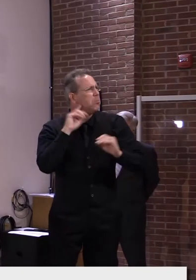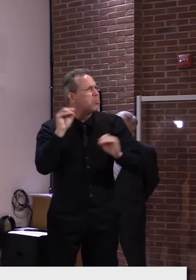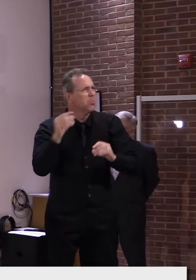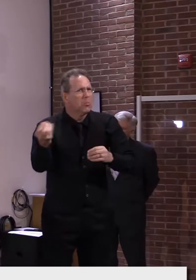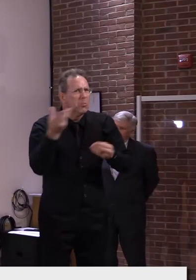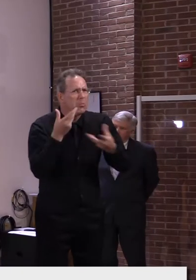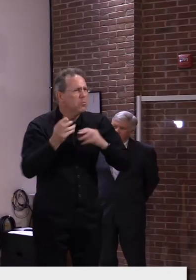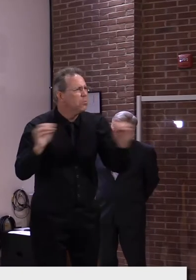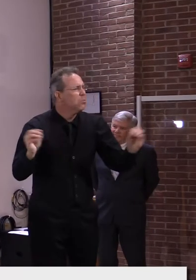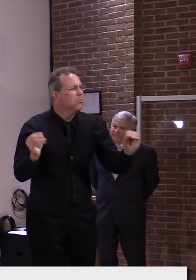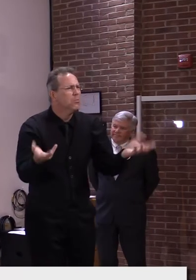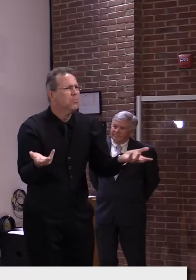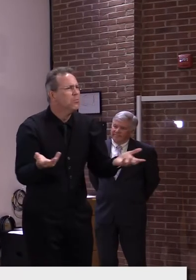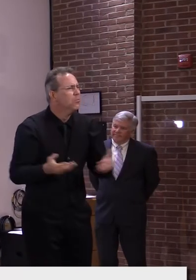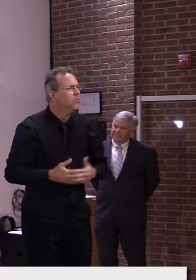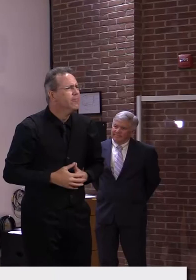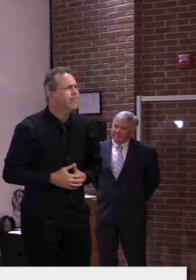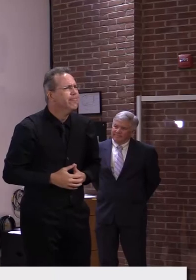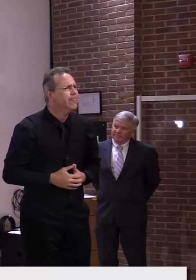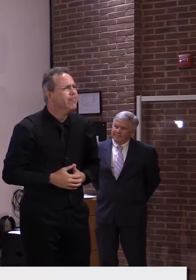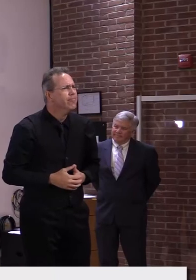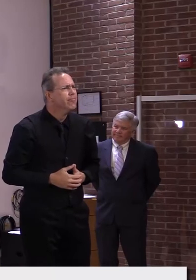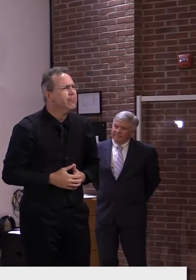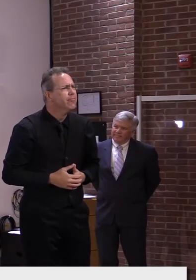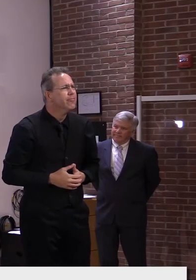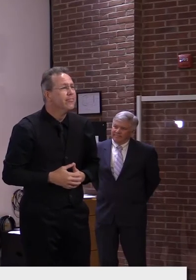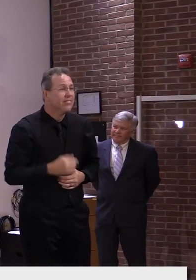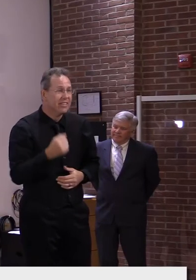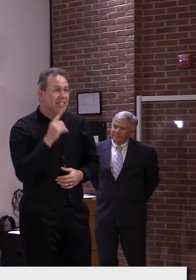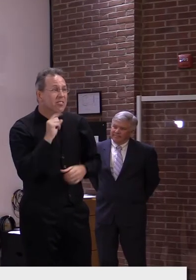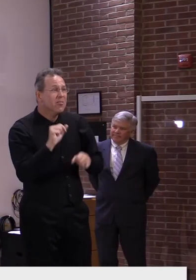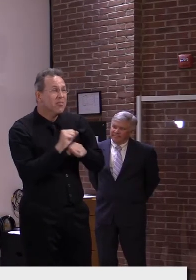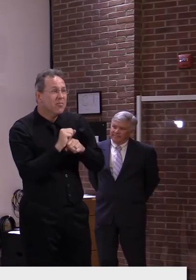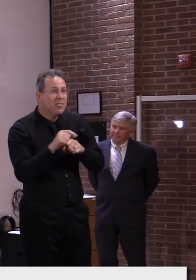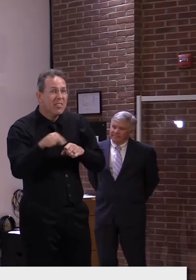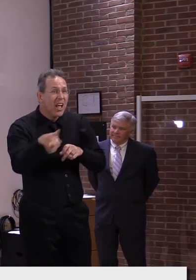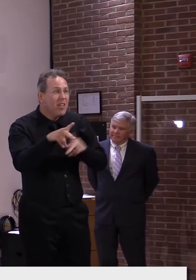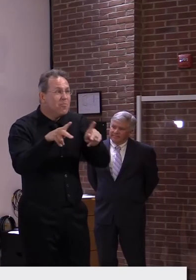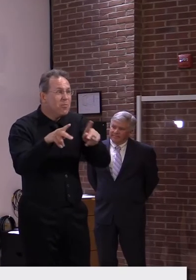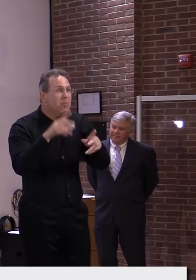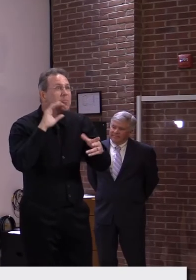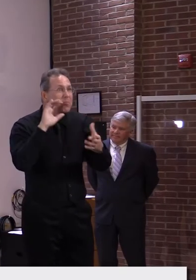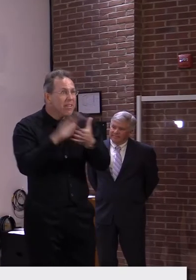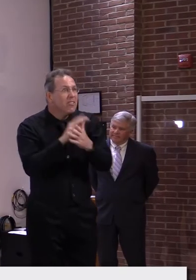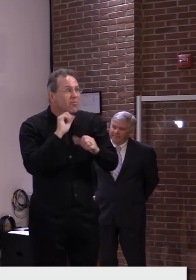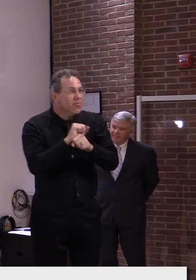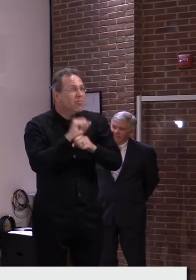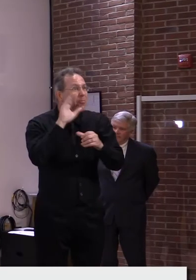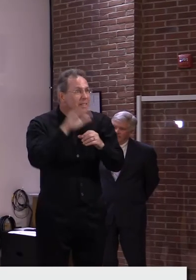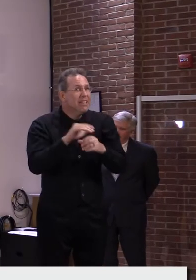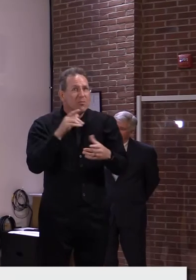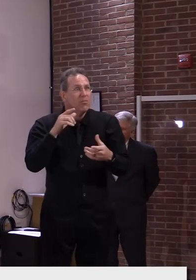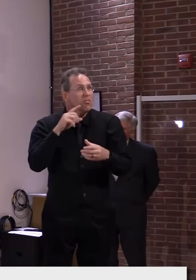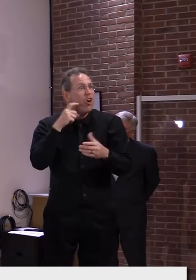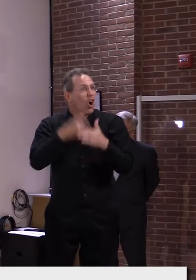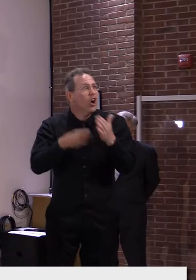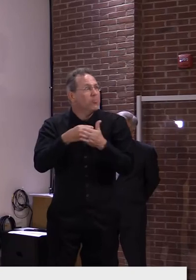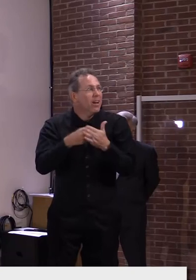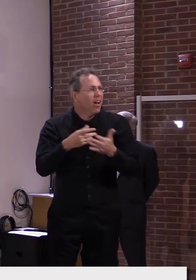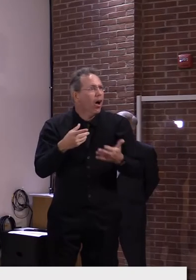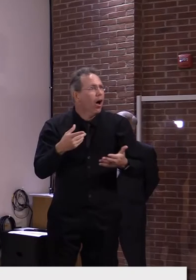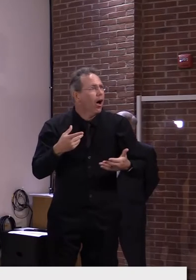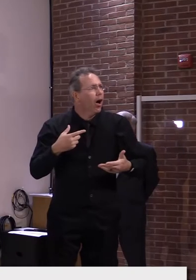line. But if there are any people out there who do believe that or who have had an adverse